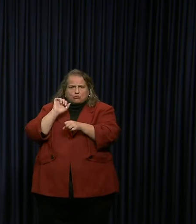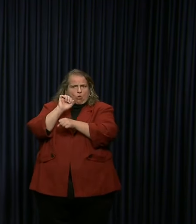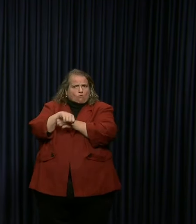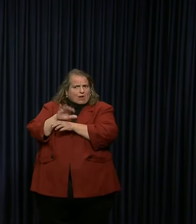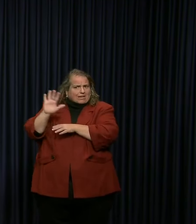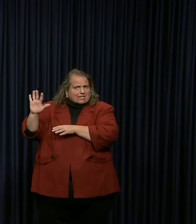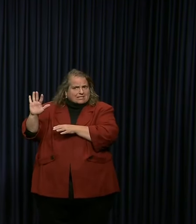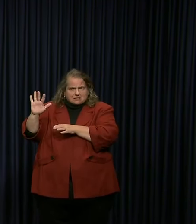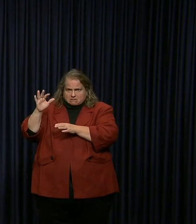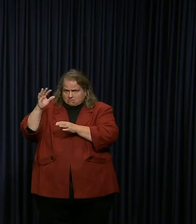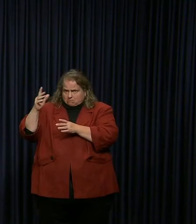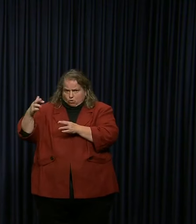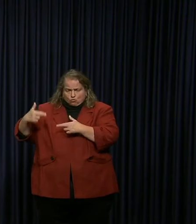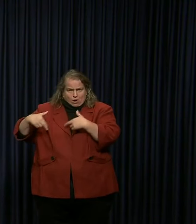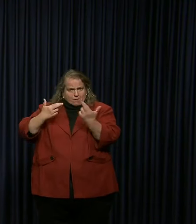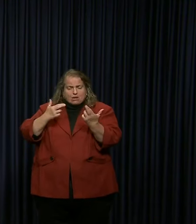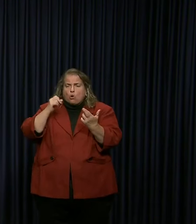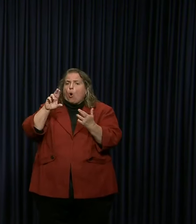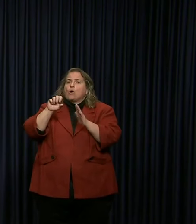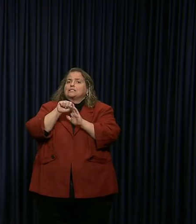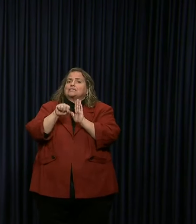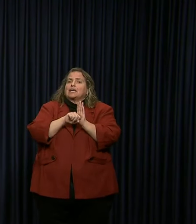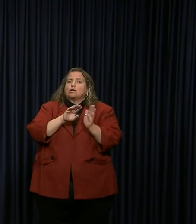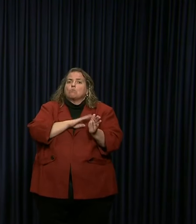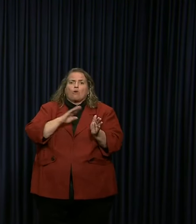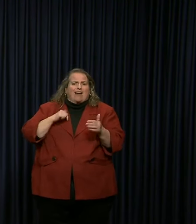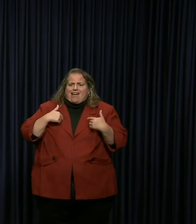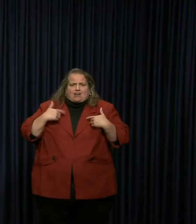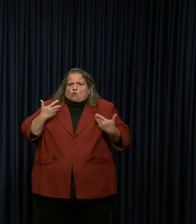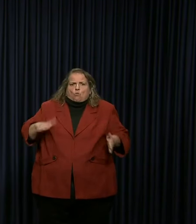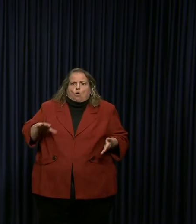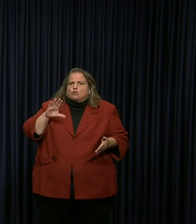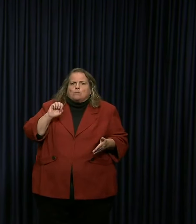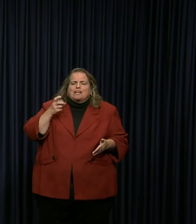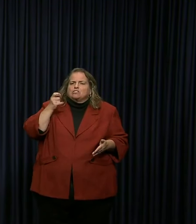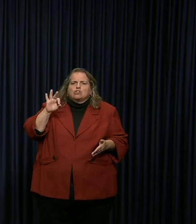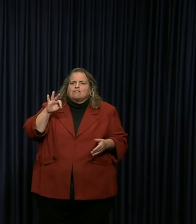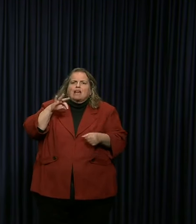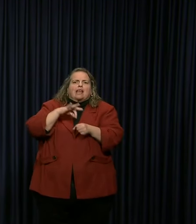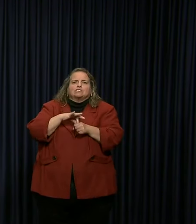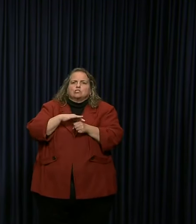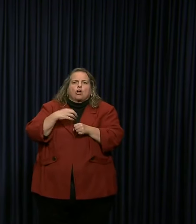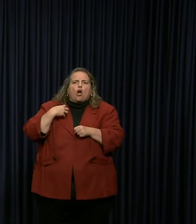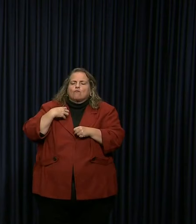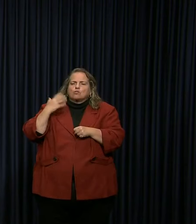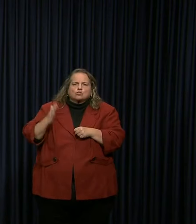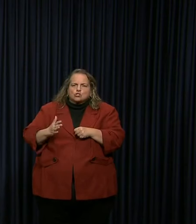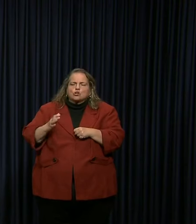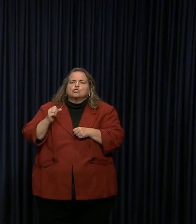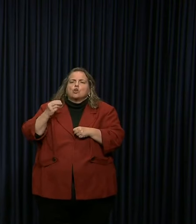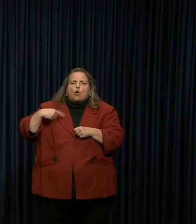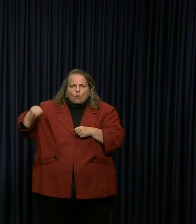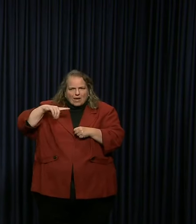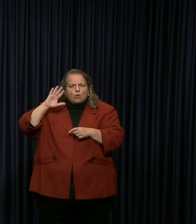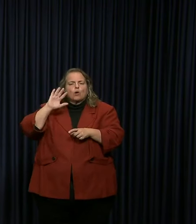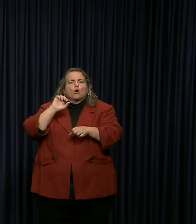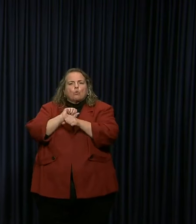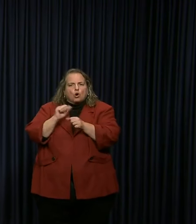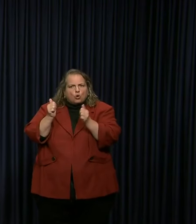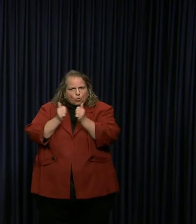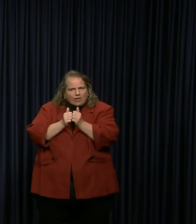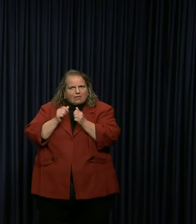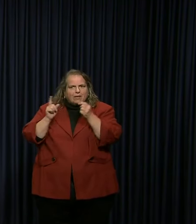his and the State Board of Elections. I don't want to be the chief elections officer. So we'll be working